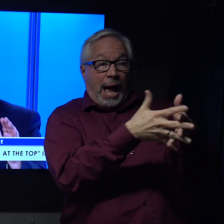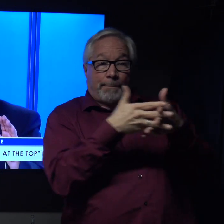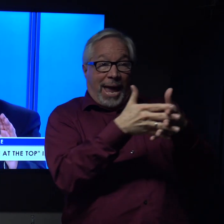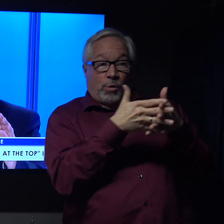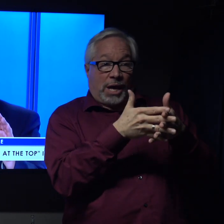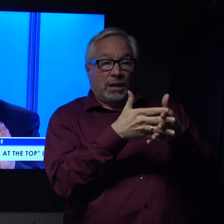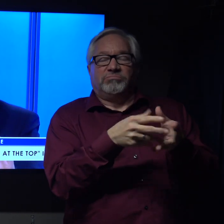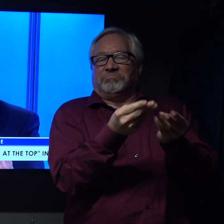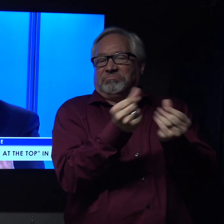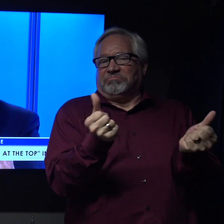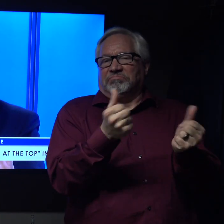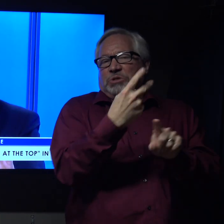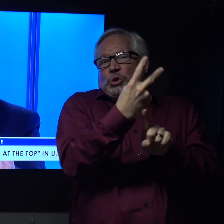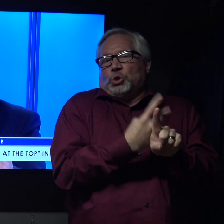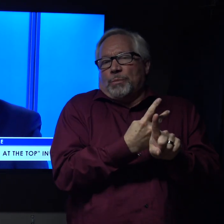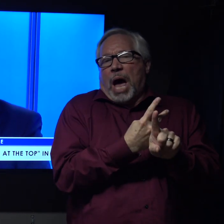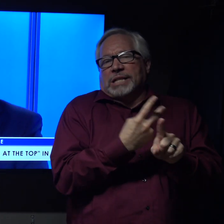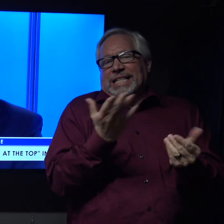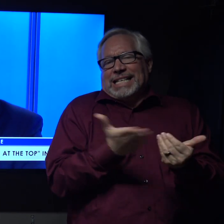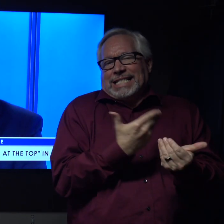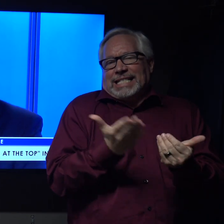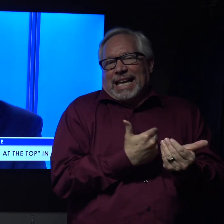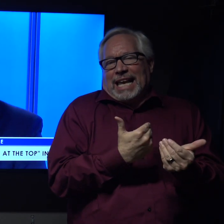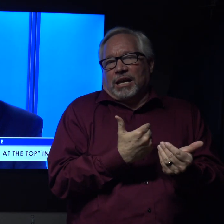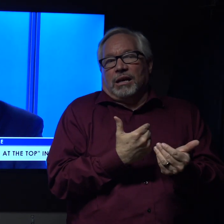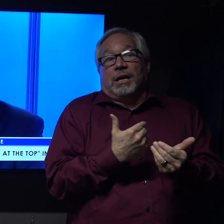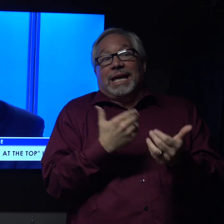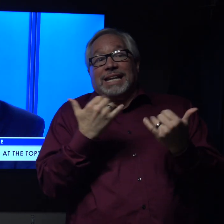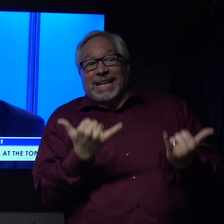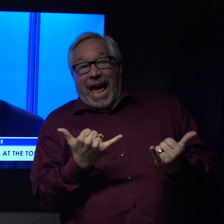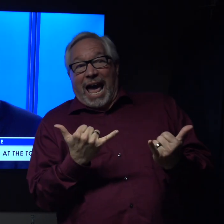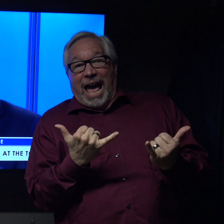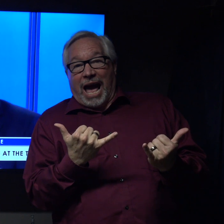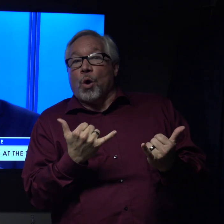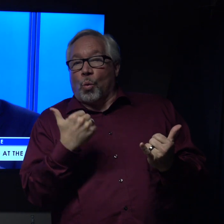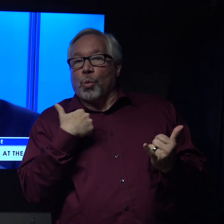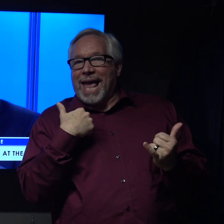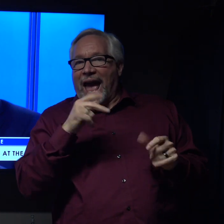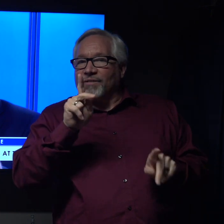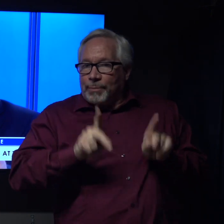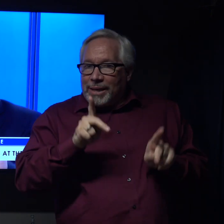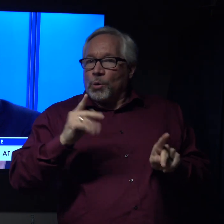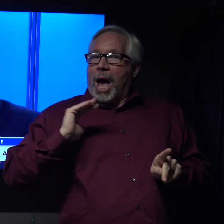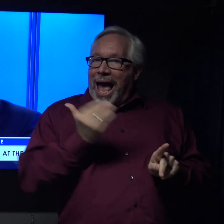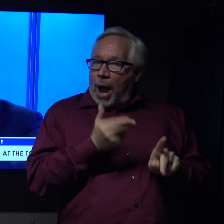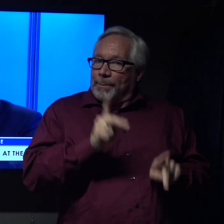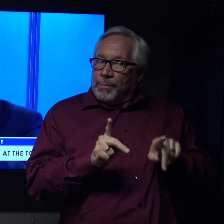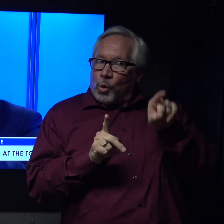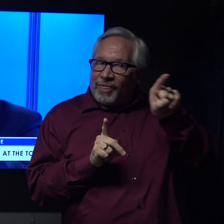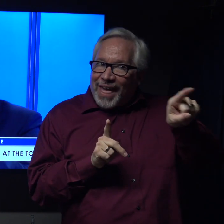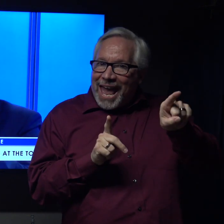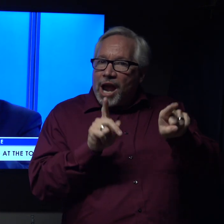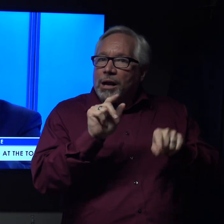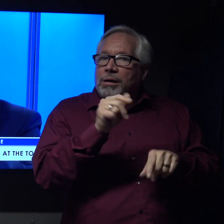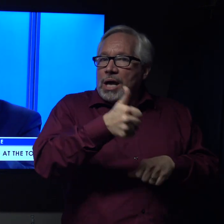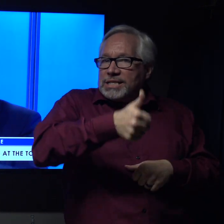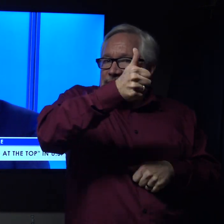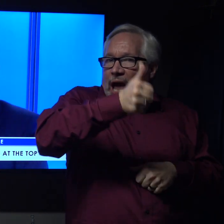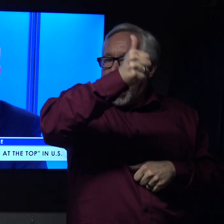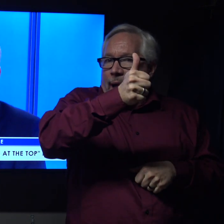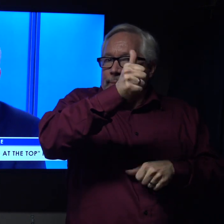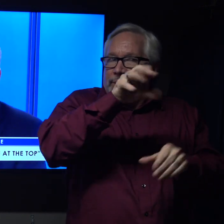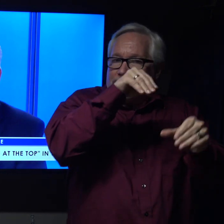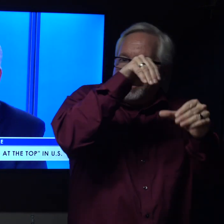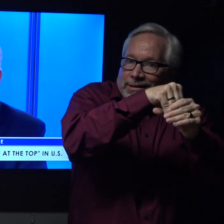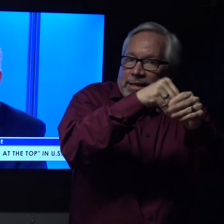with America in about 2 months. He says it's because we have people at the top, is what he said in that. And Rick, the